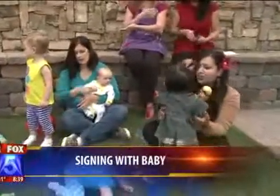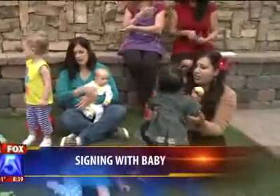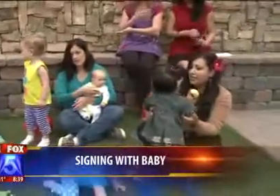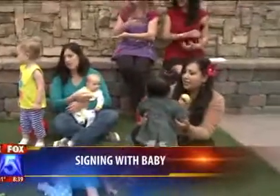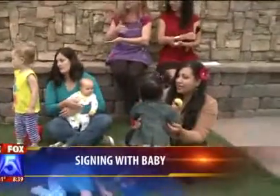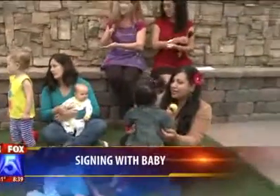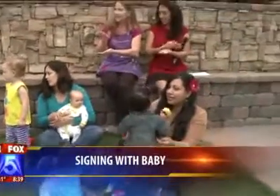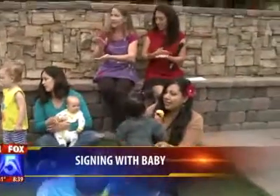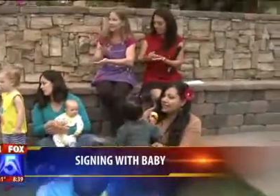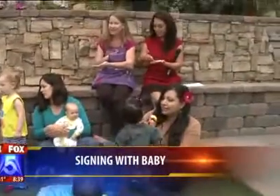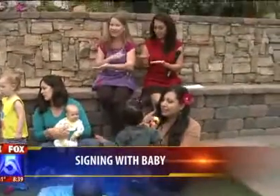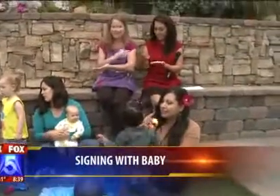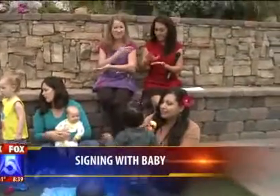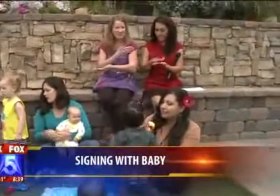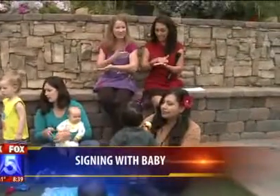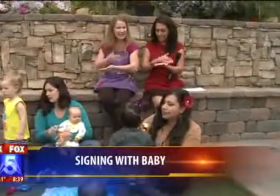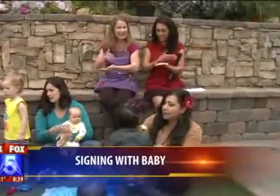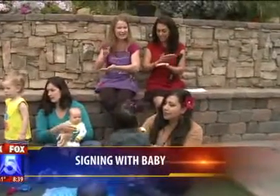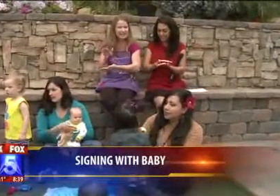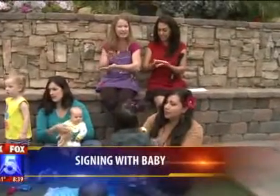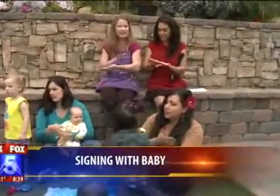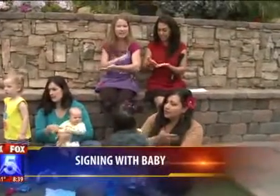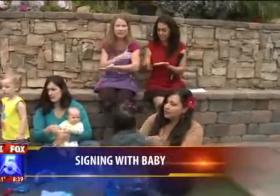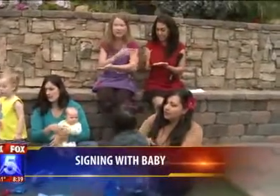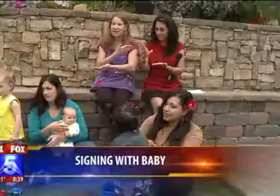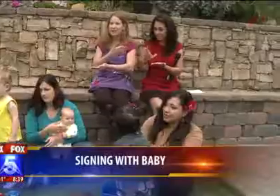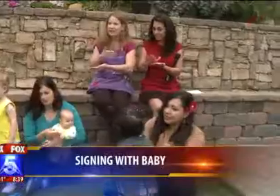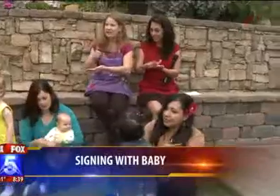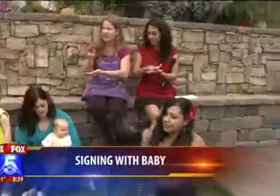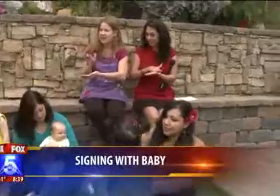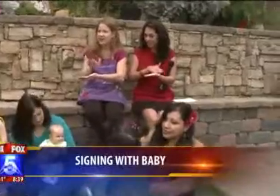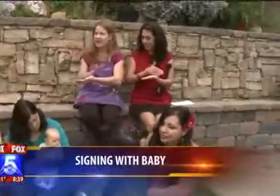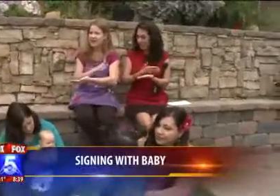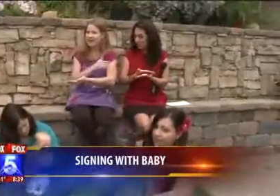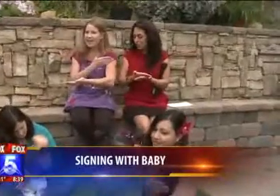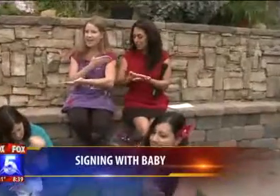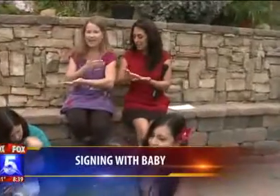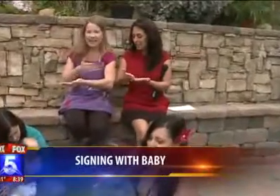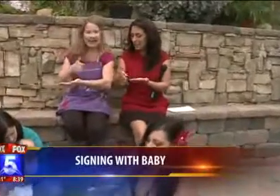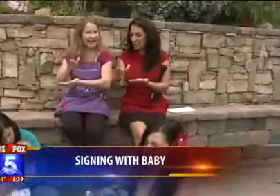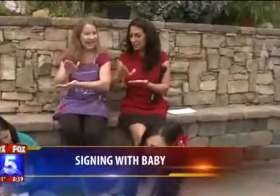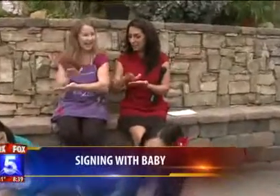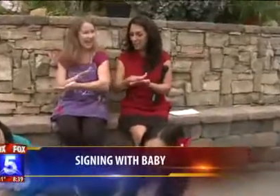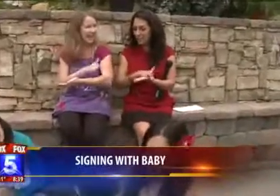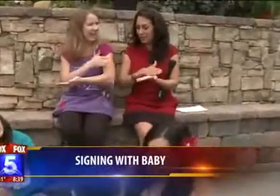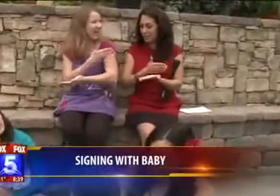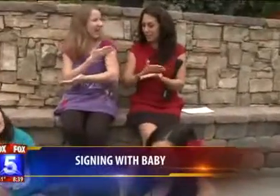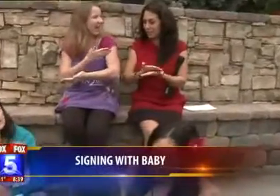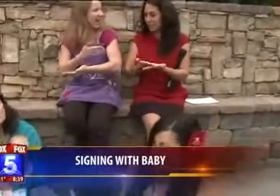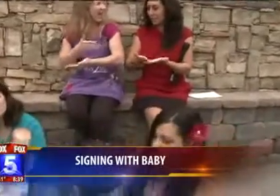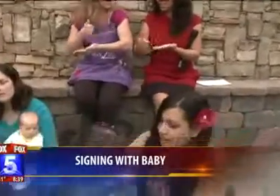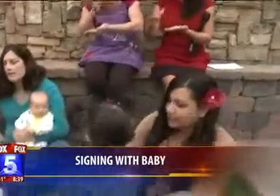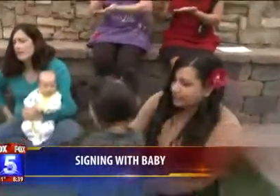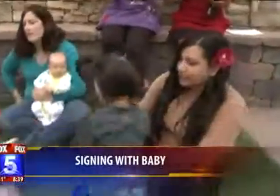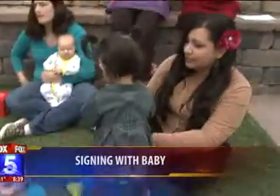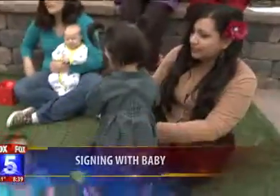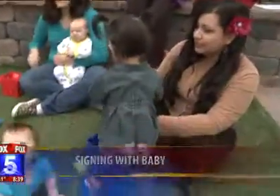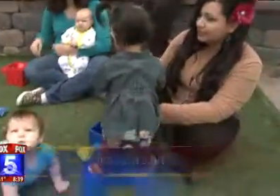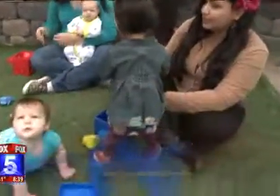love music. This is music? Music. And it's so simple. They really can do that. So then like if a baby says, I want to hear music, before they even learn